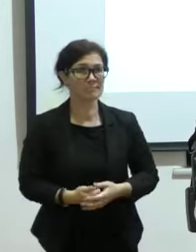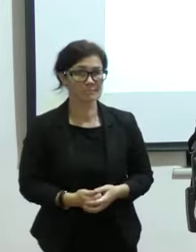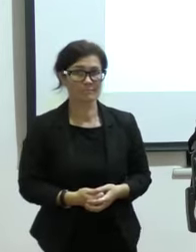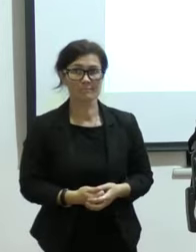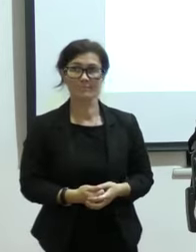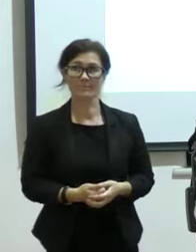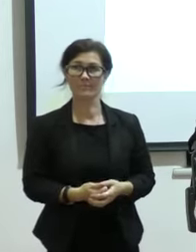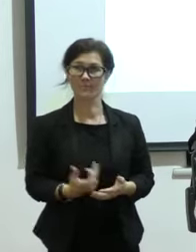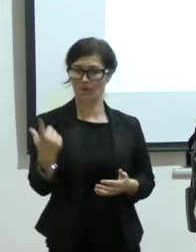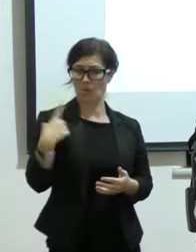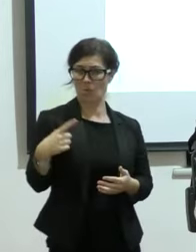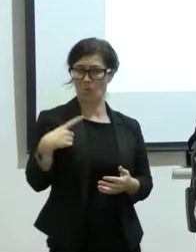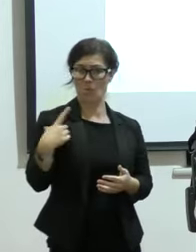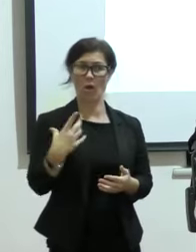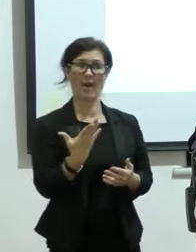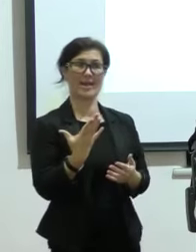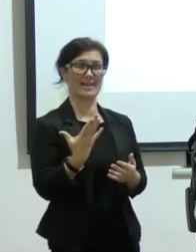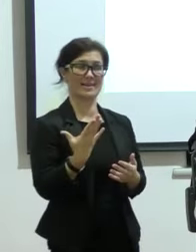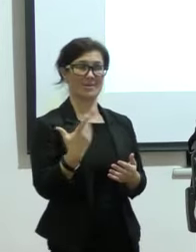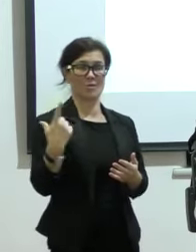why do you need a disability gardener?